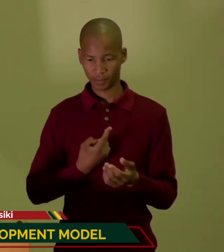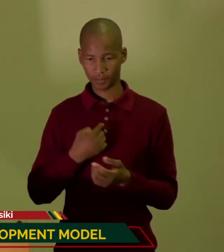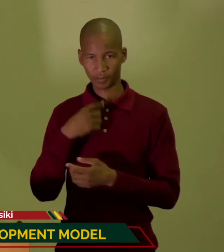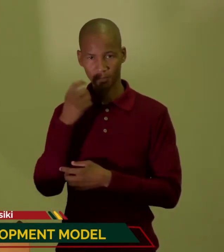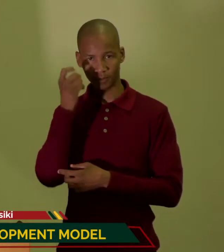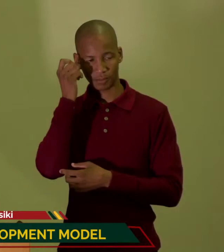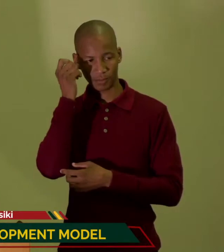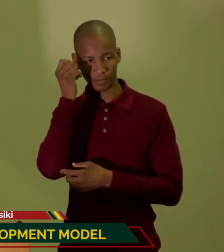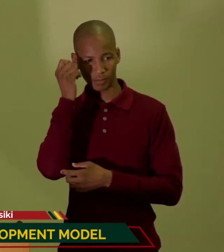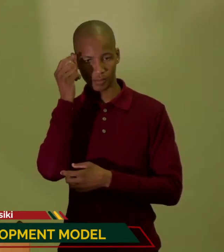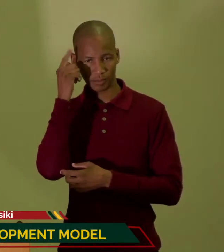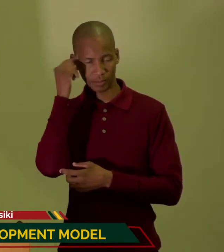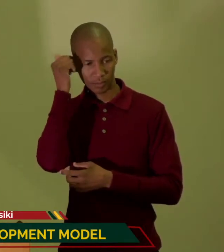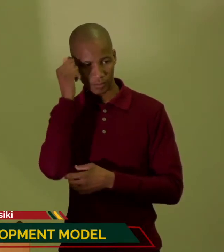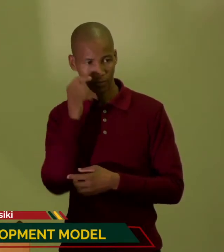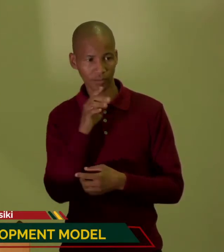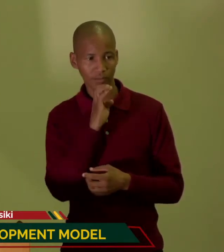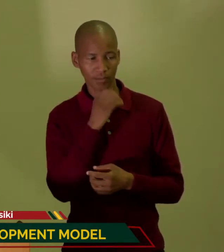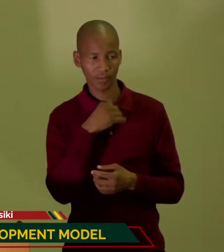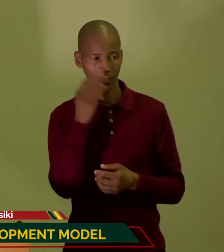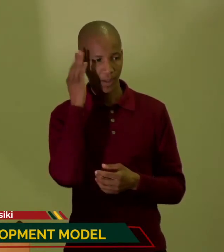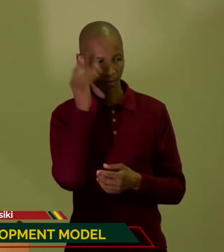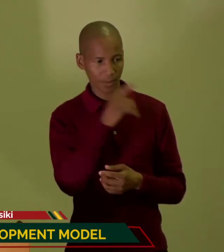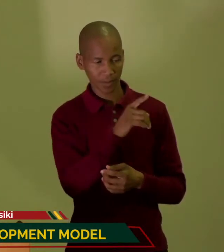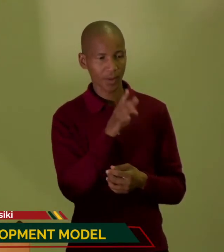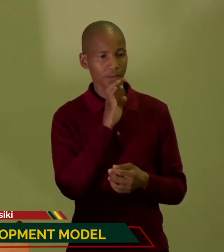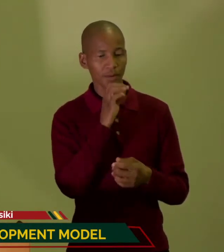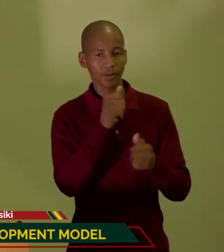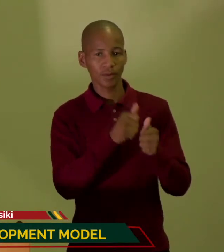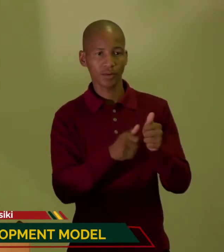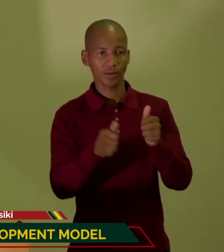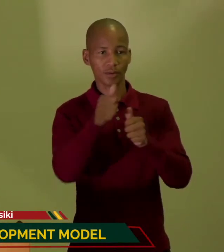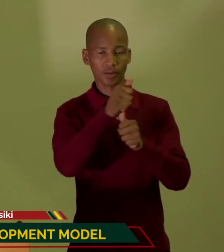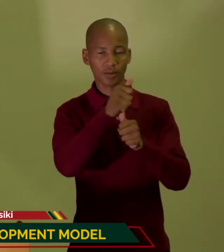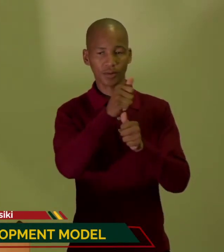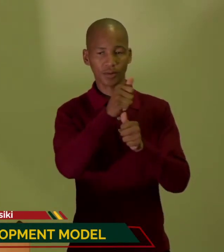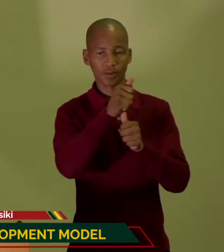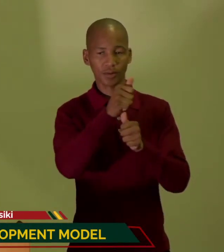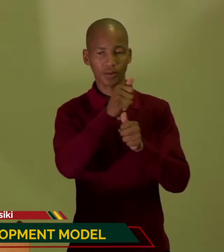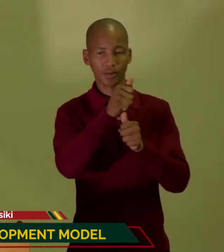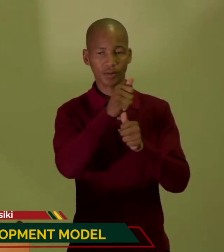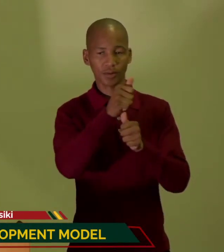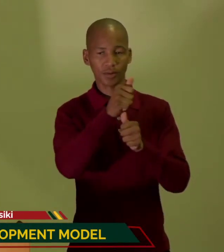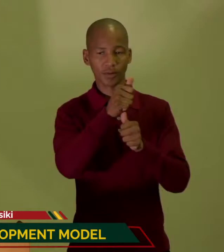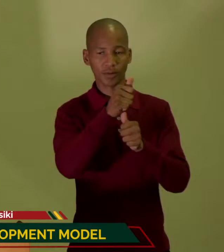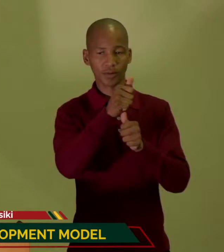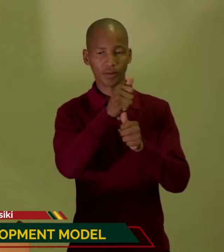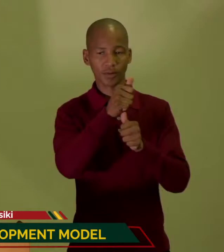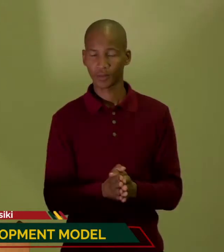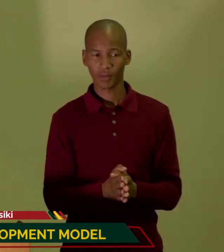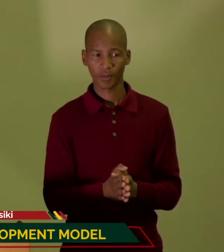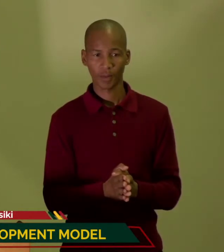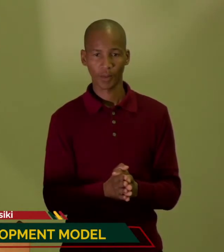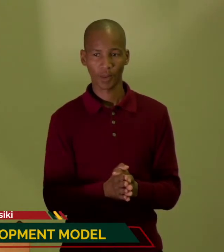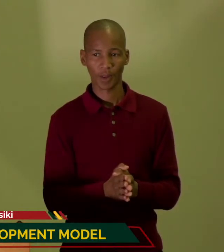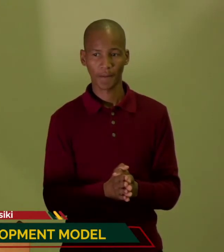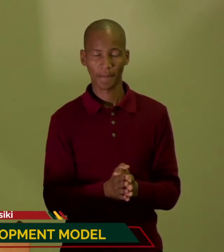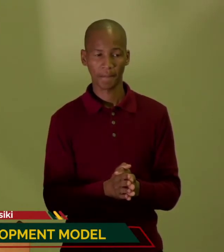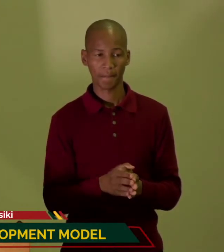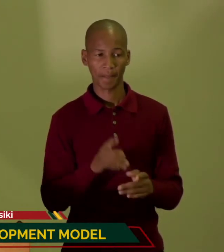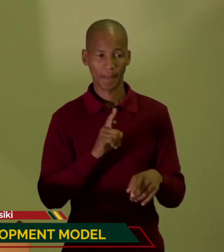when perhaps the senior leadership in the house, when he comes